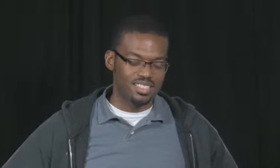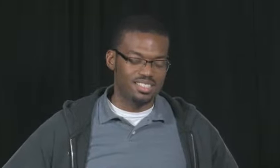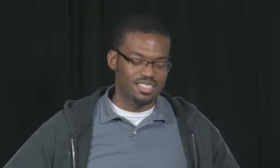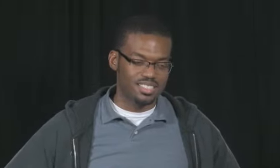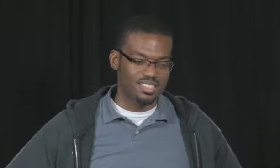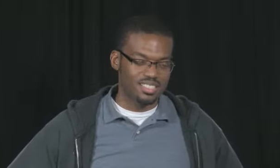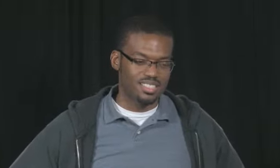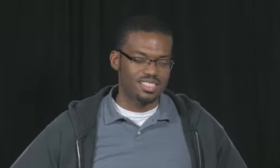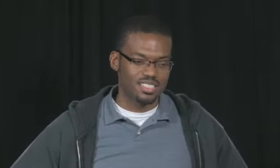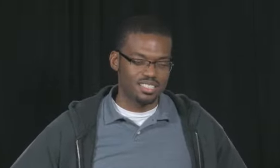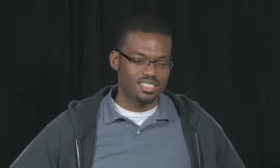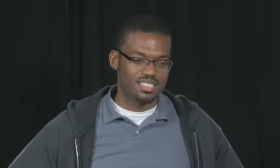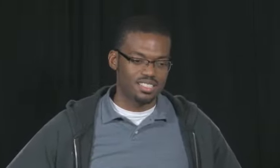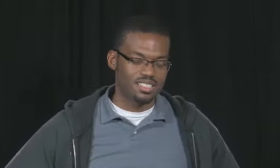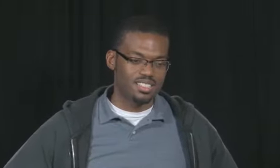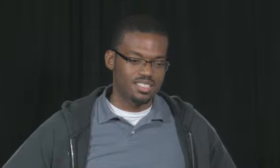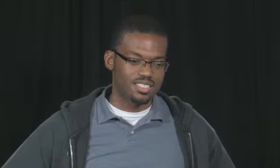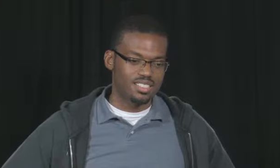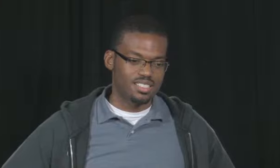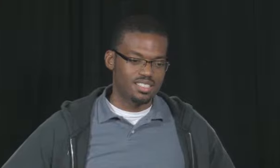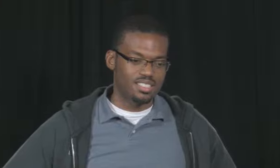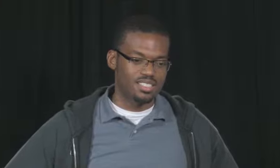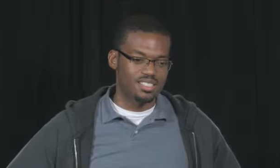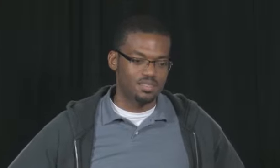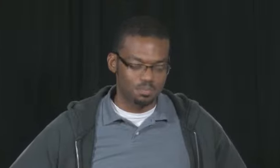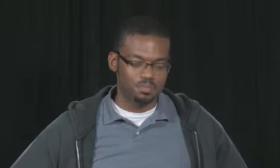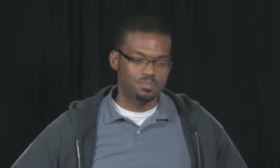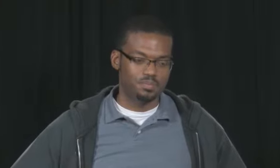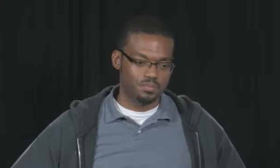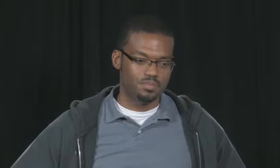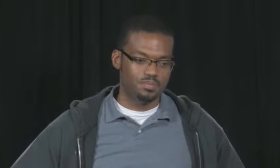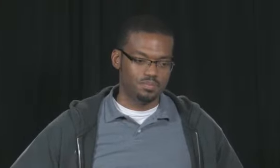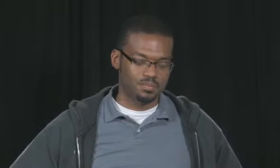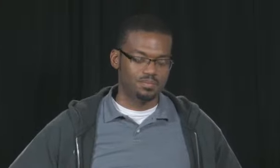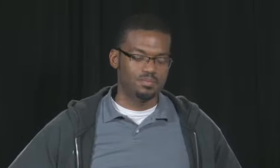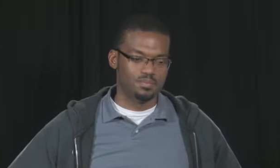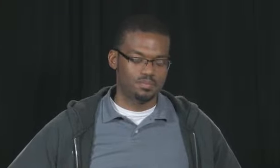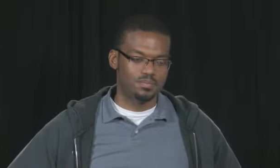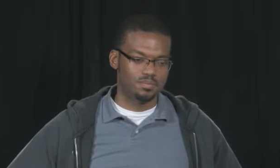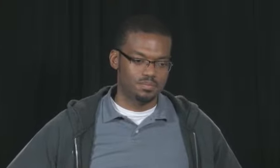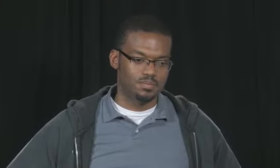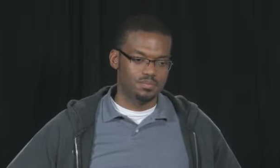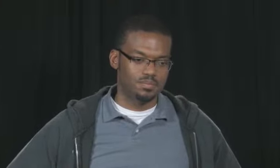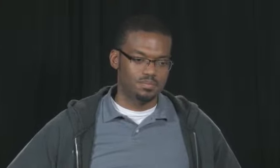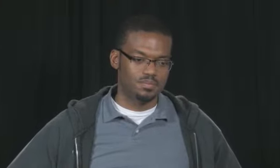Like in a great piece of music, the key is always clear. Hmm. That's why they put it in the opus, the title of the opus.